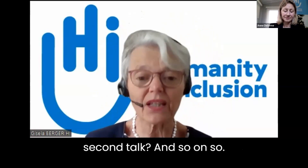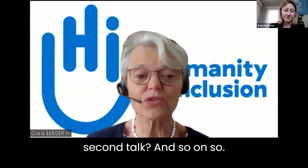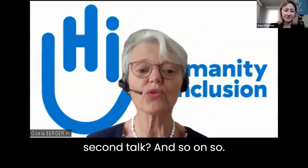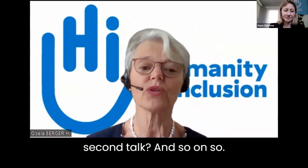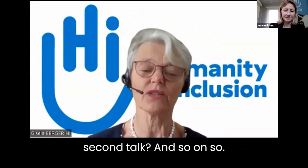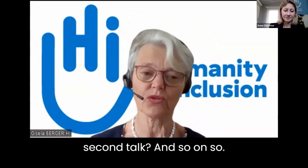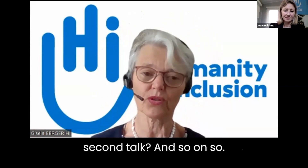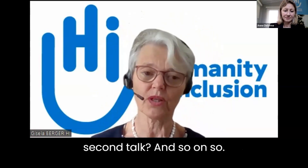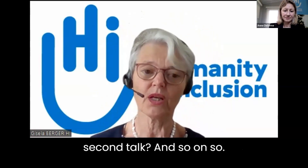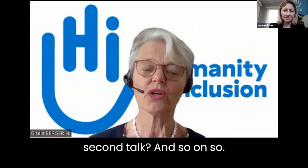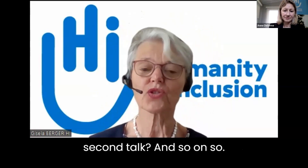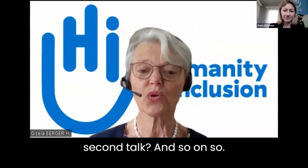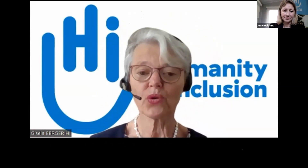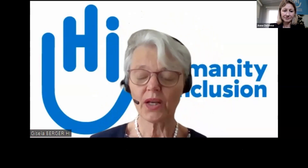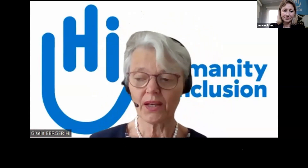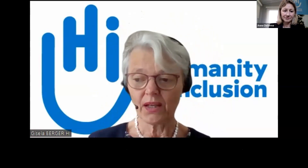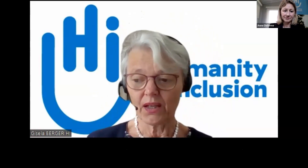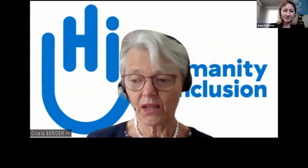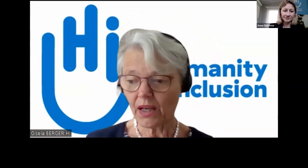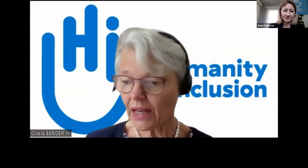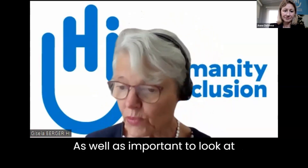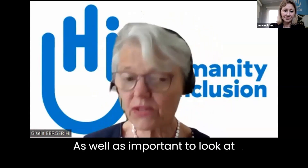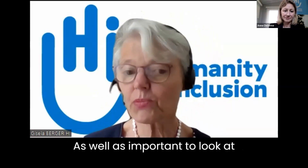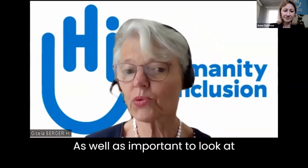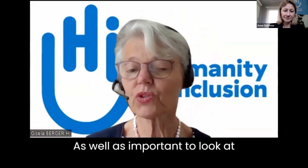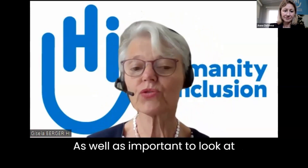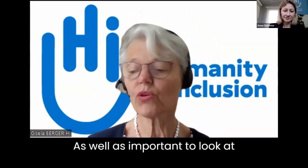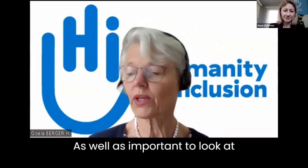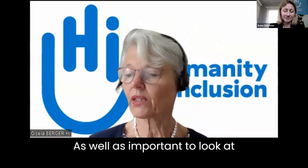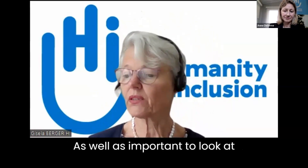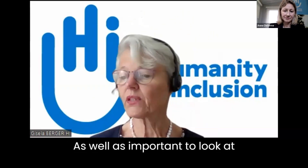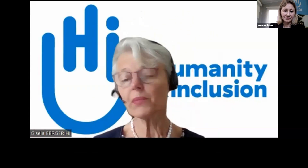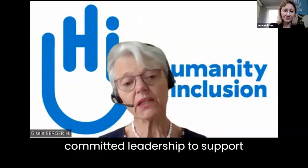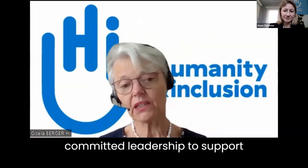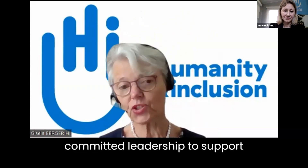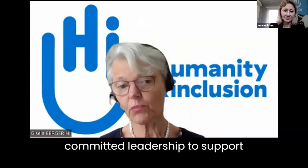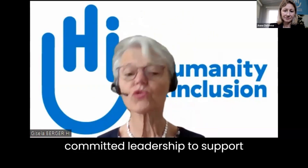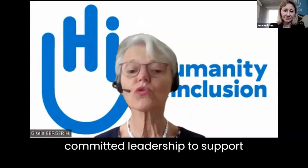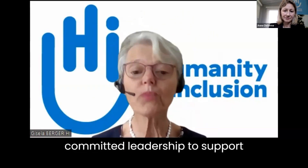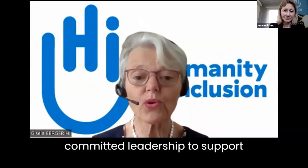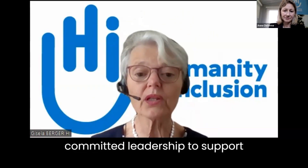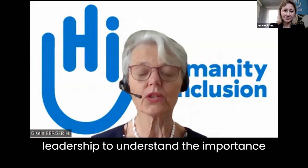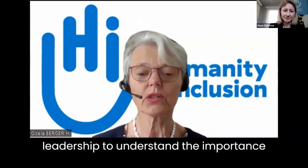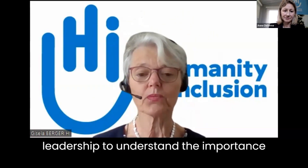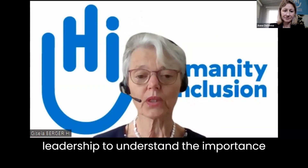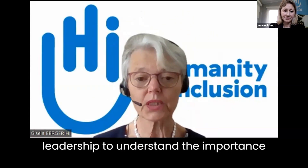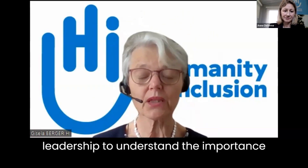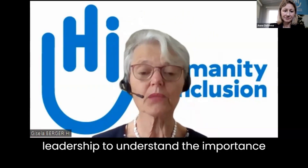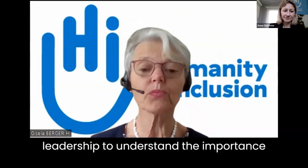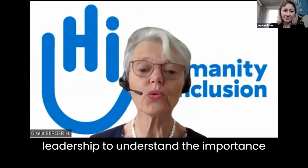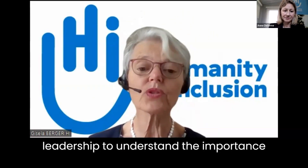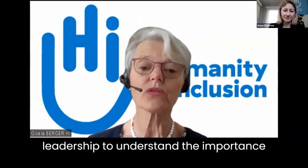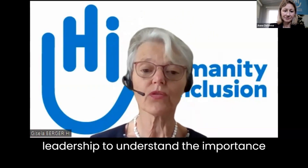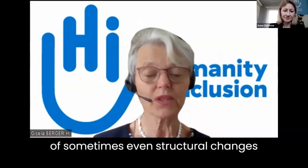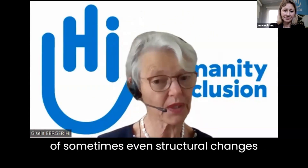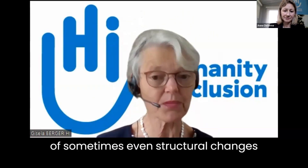for a second talk and so on? So as well as important to look at committed leadership, to support leadership, to understand